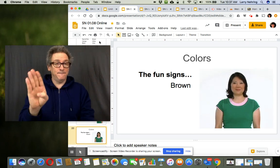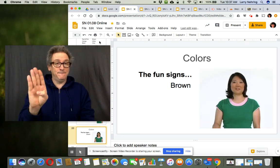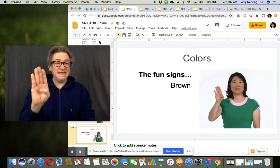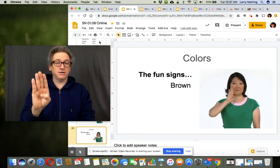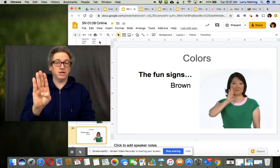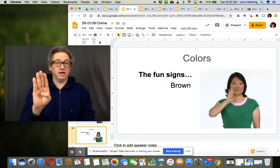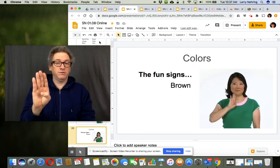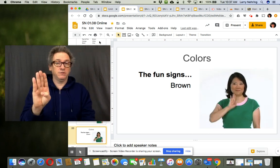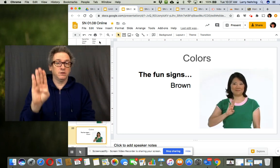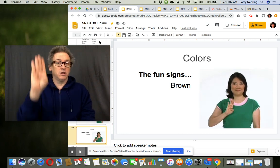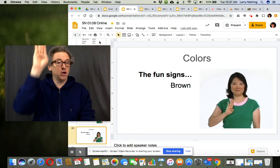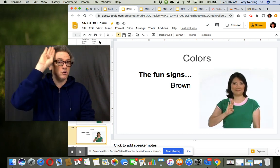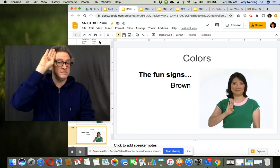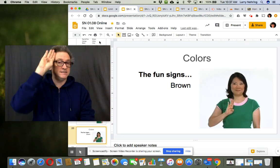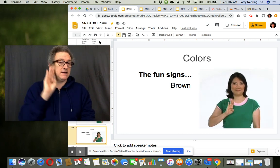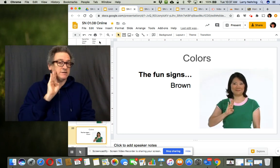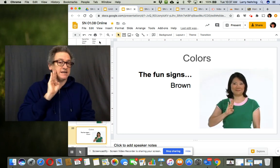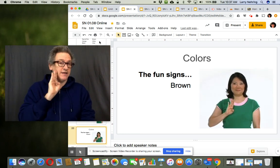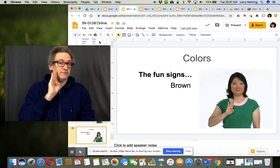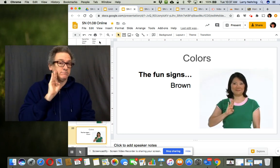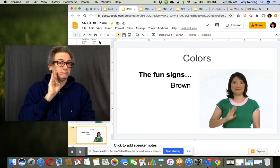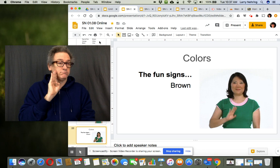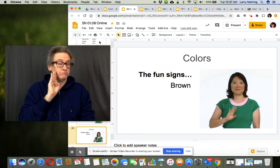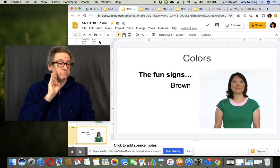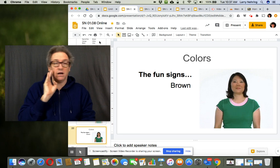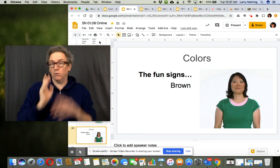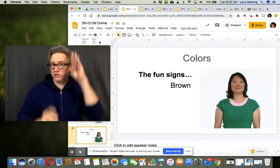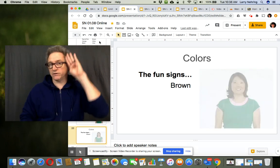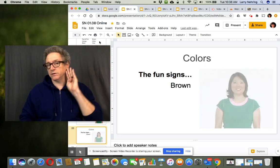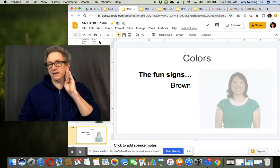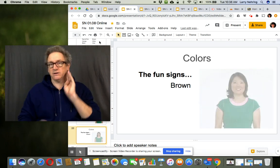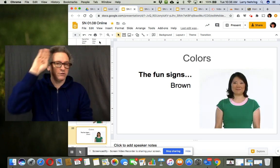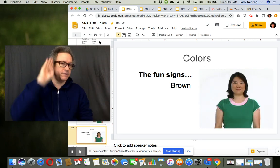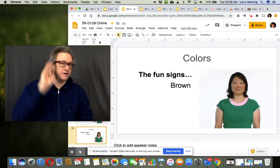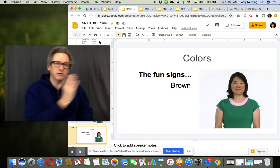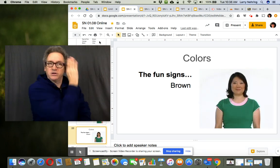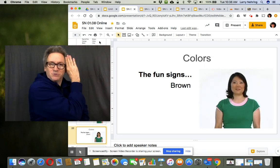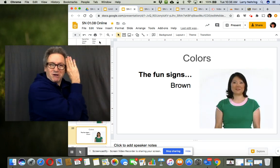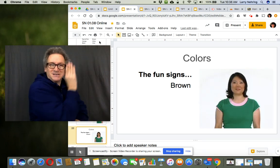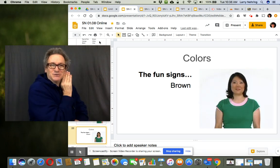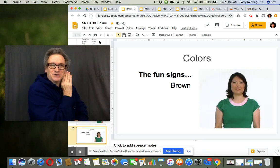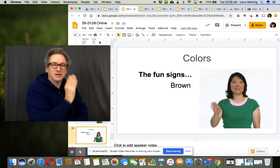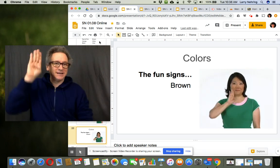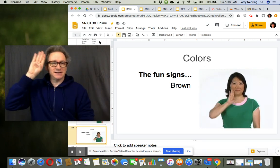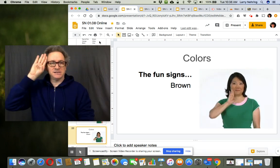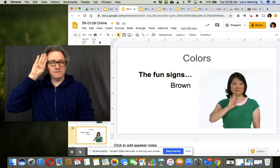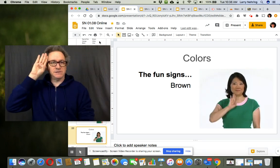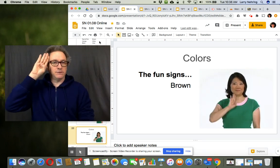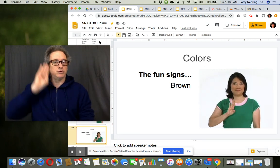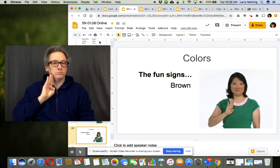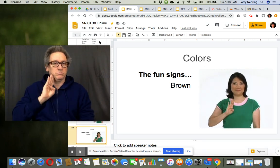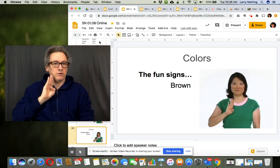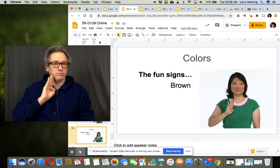a B hand shape goes down the side of the head. Whichever hand you're dominant, don't cross over. Same